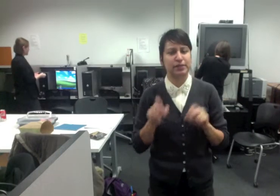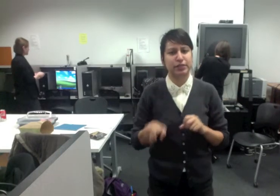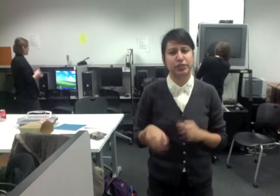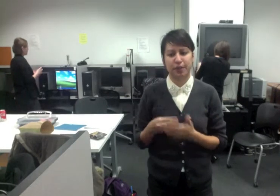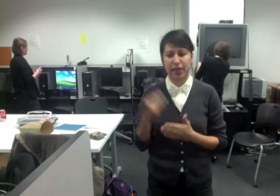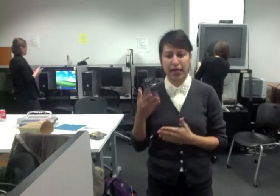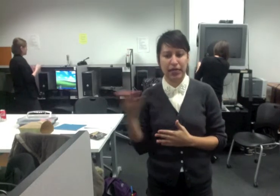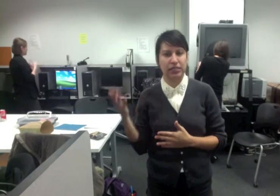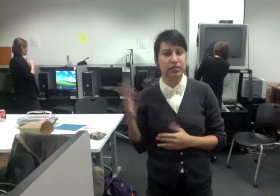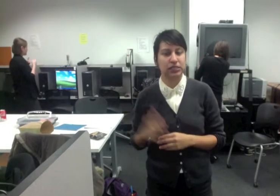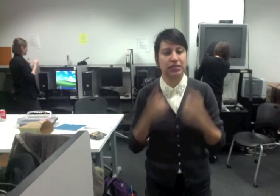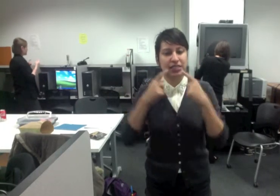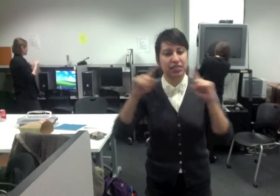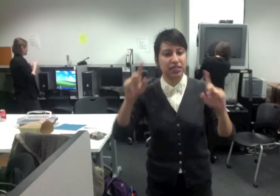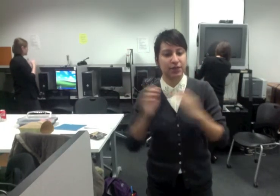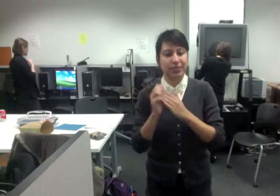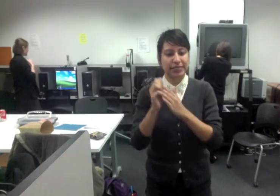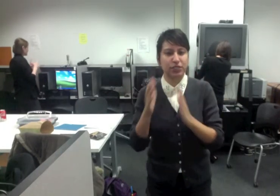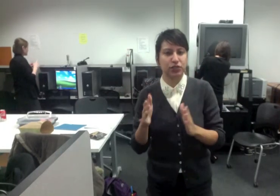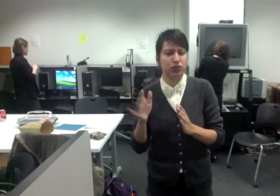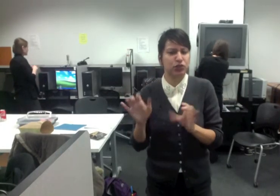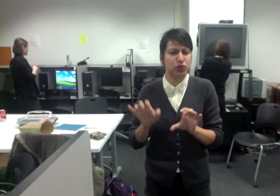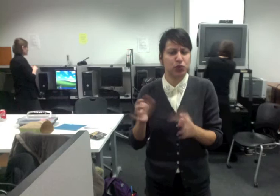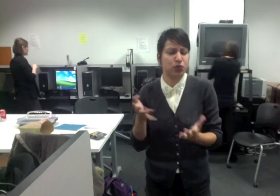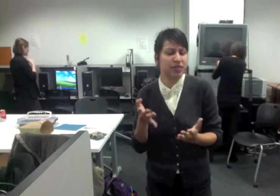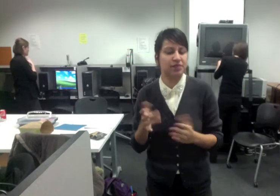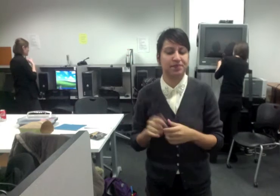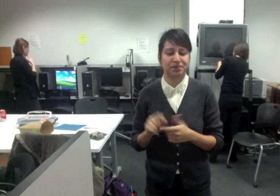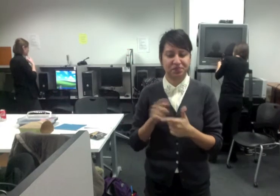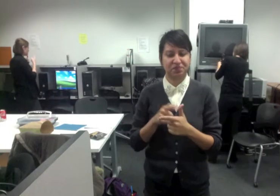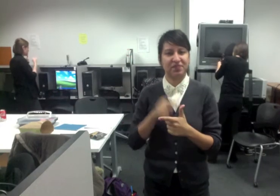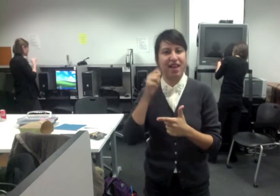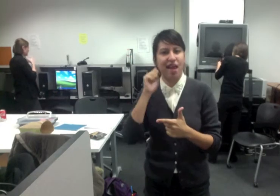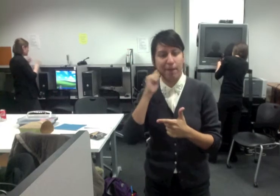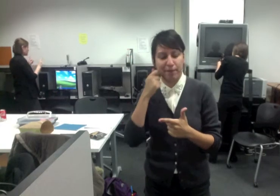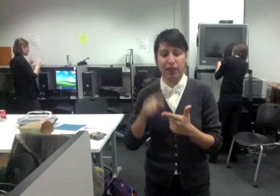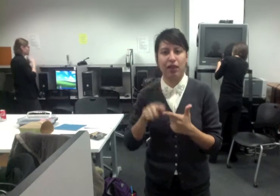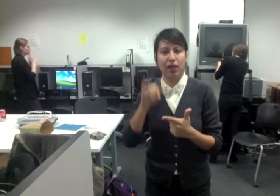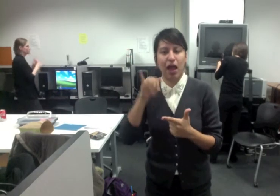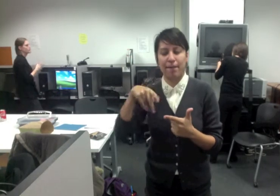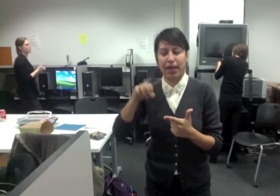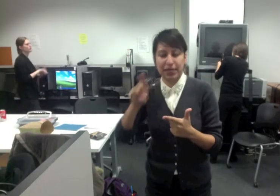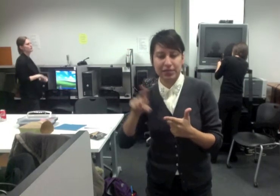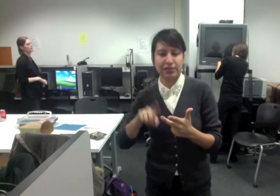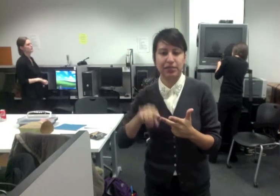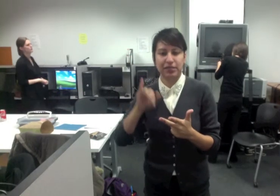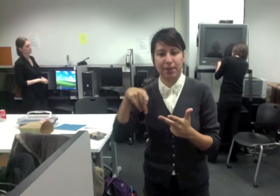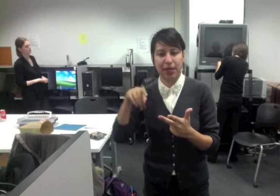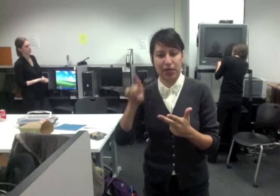do. He talks about Apple. He talks about the iPad or iPod, computers, flat screen TVs. He talks about